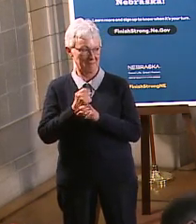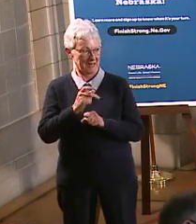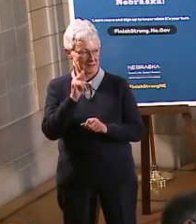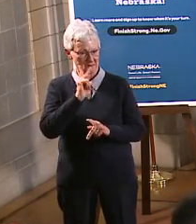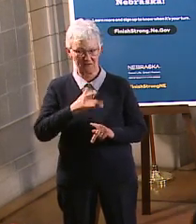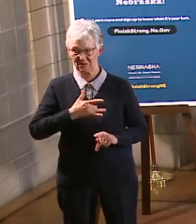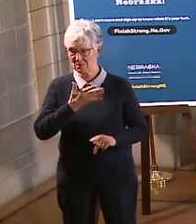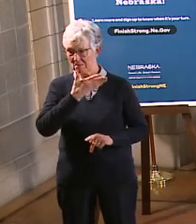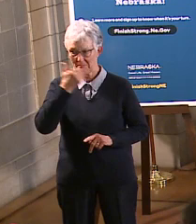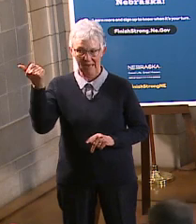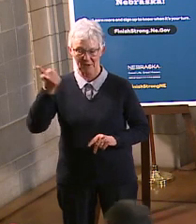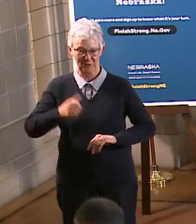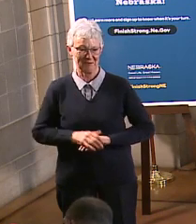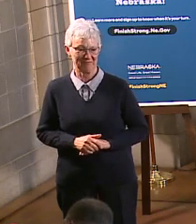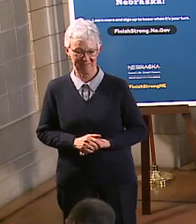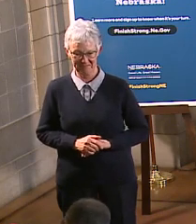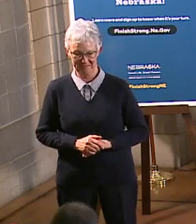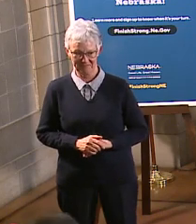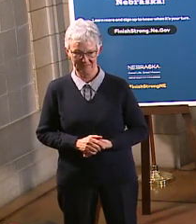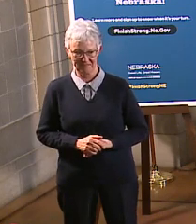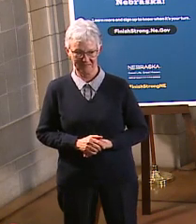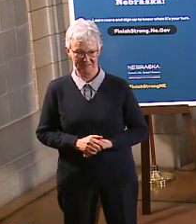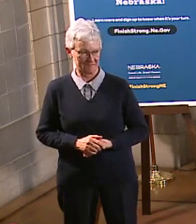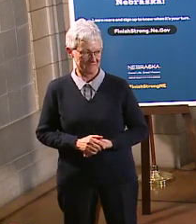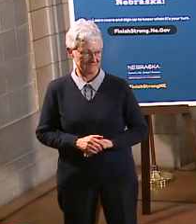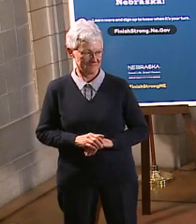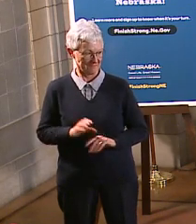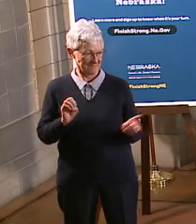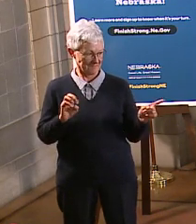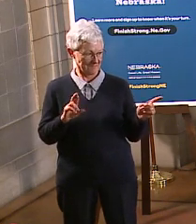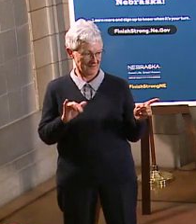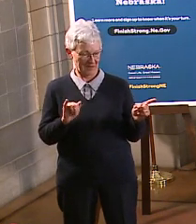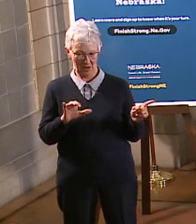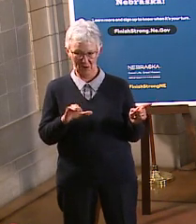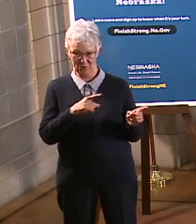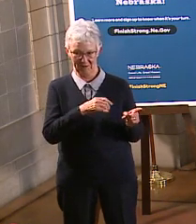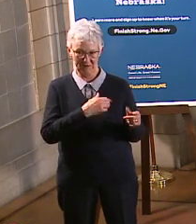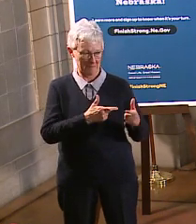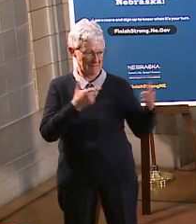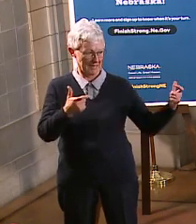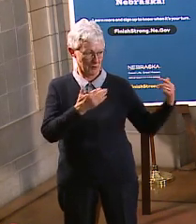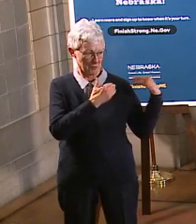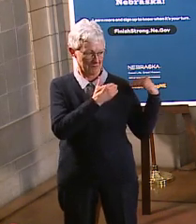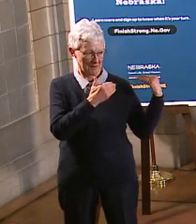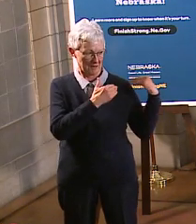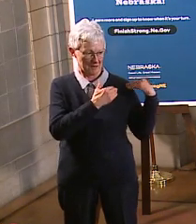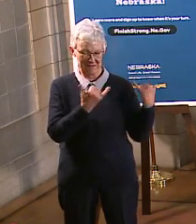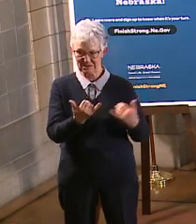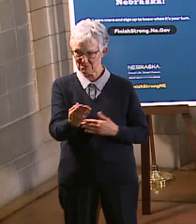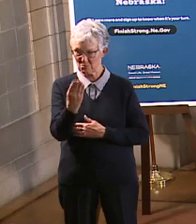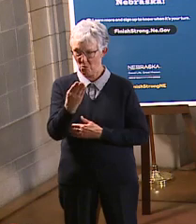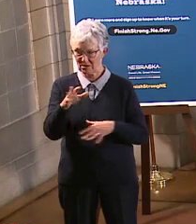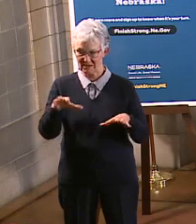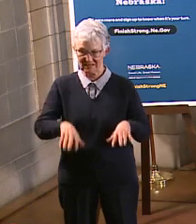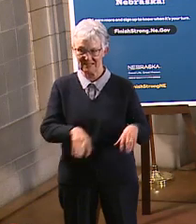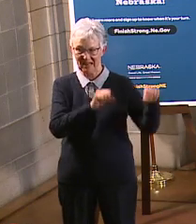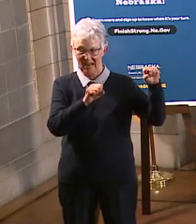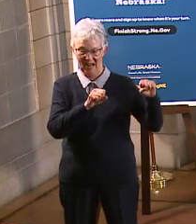coming from cold to warm. Eric, you know you got some big shoes to fill here today. Taking over for Ryan. All